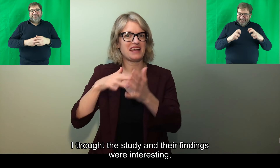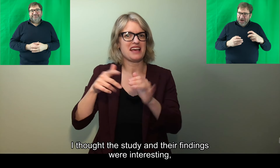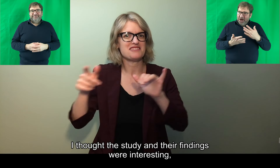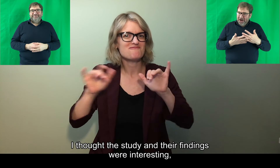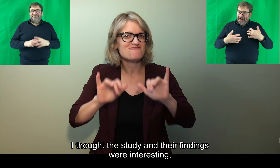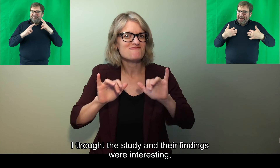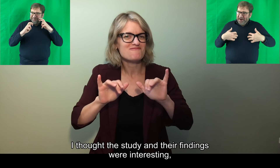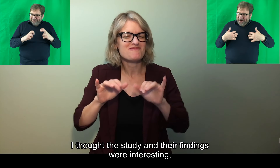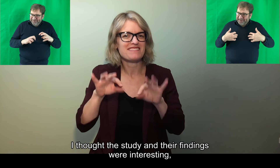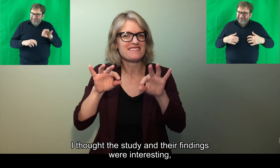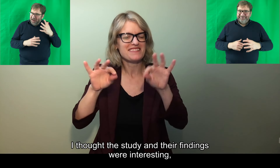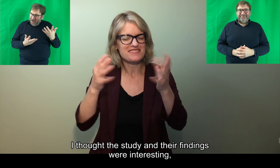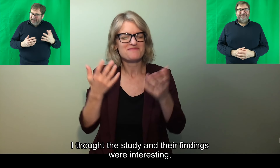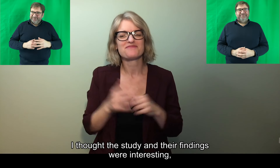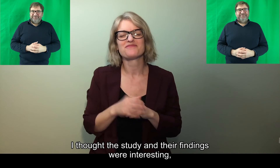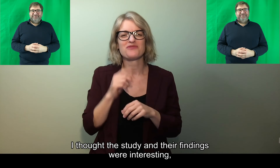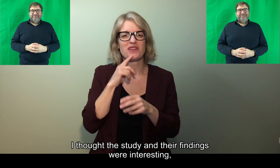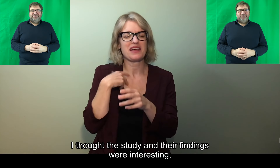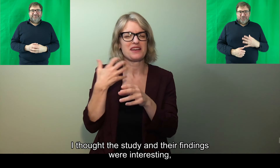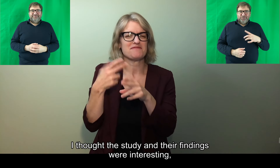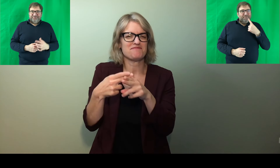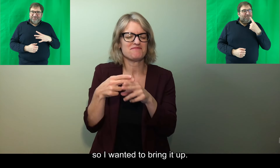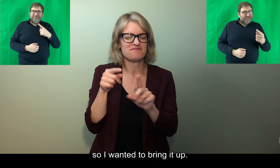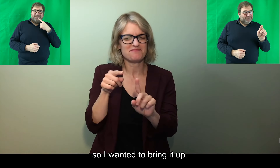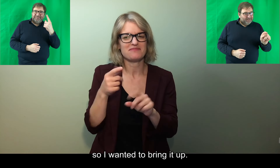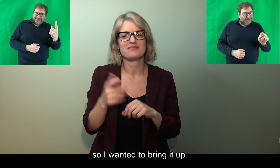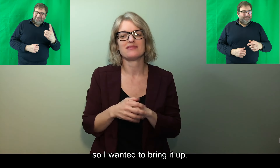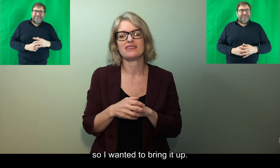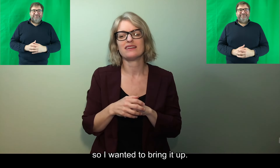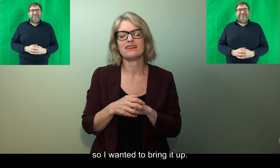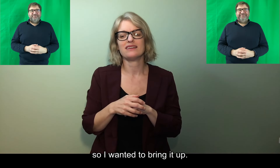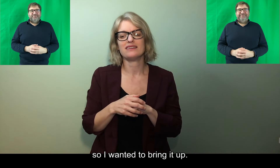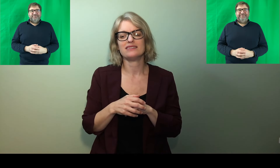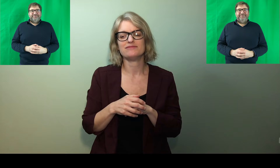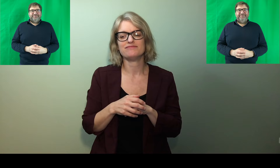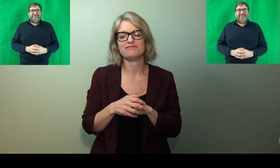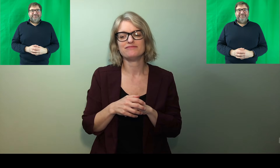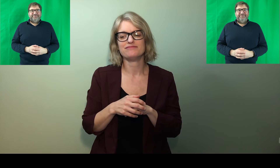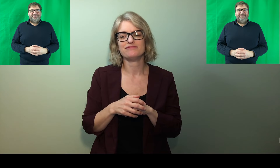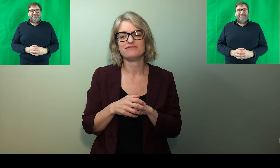I thought the study and their findings were interesting, so I wanted to bring it up.